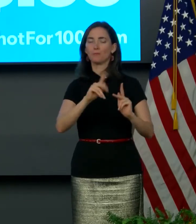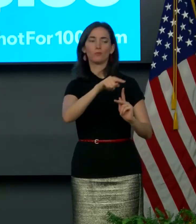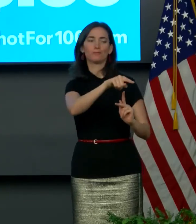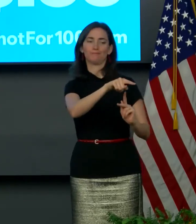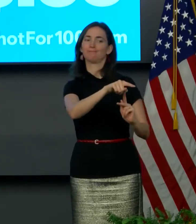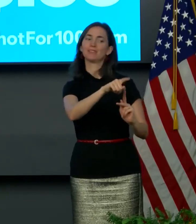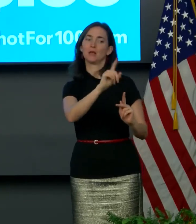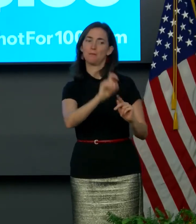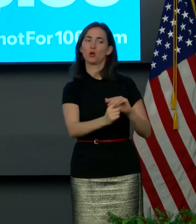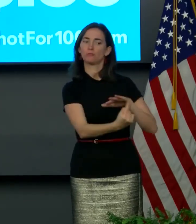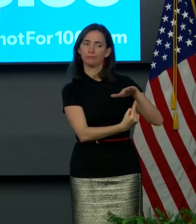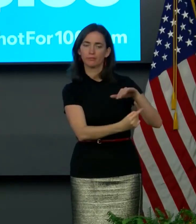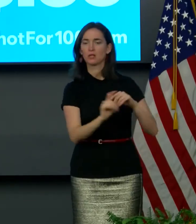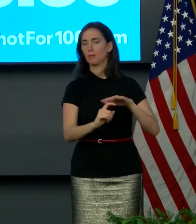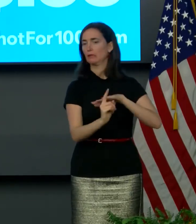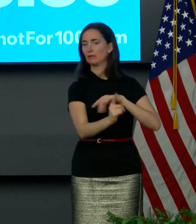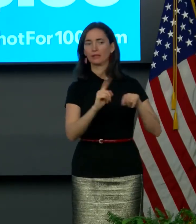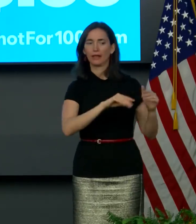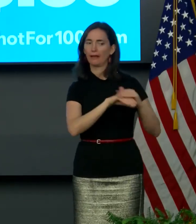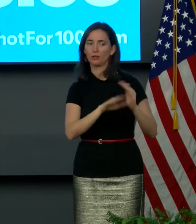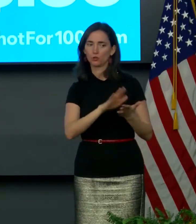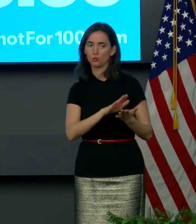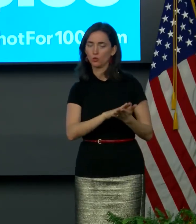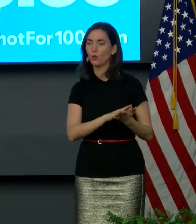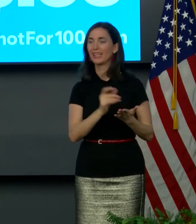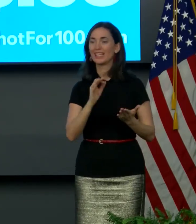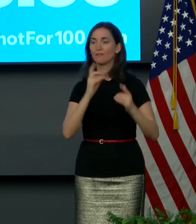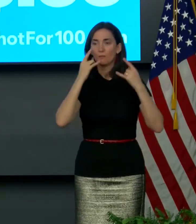those individuals would not be able to go to school.